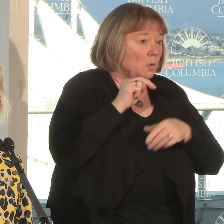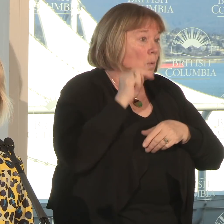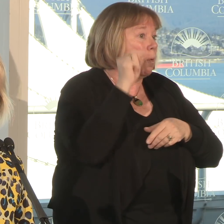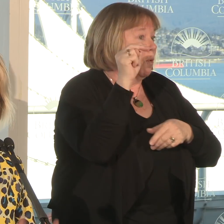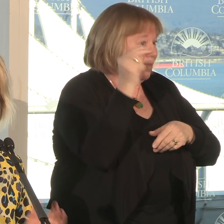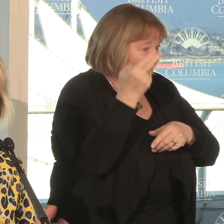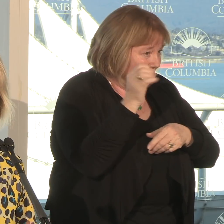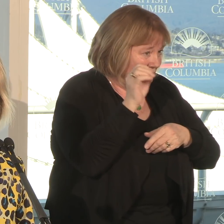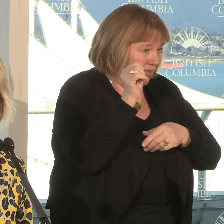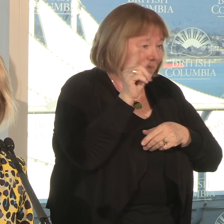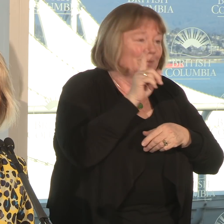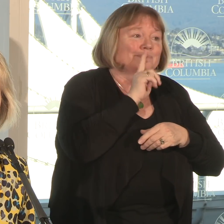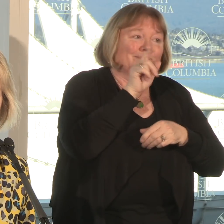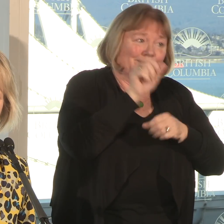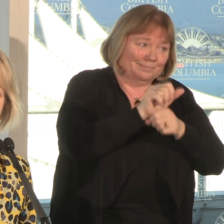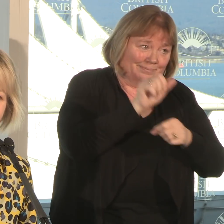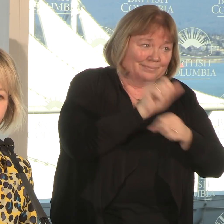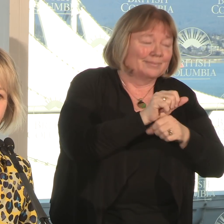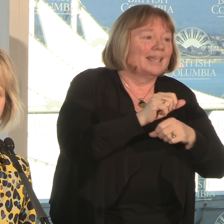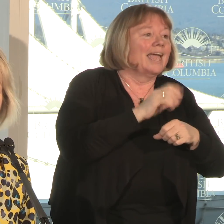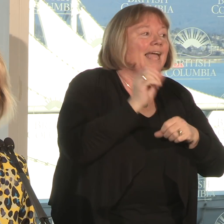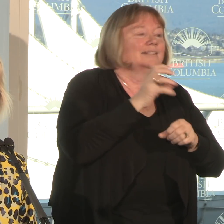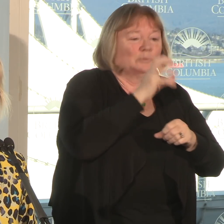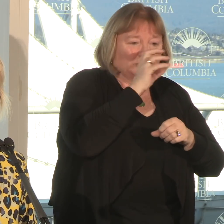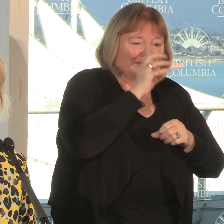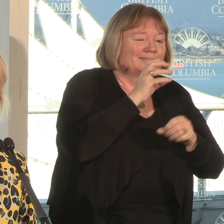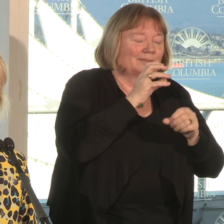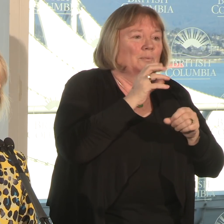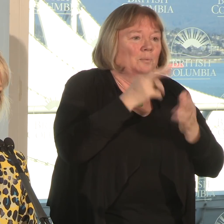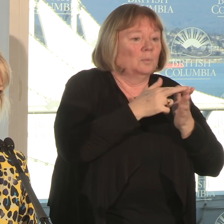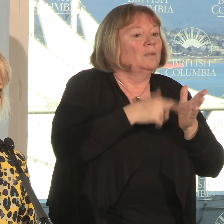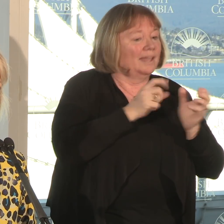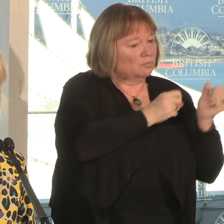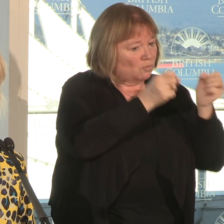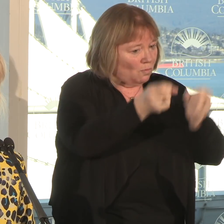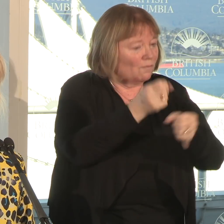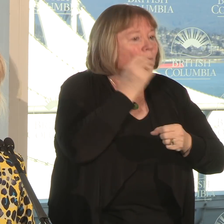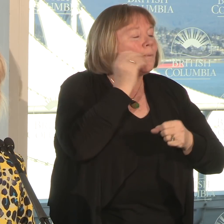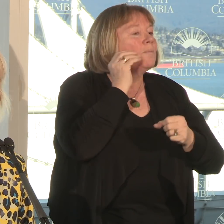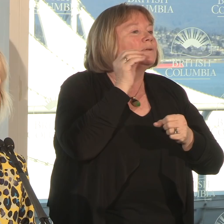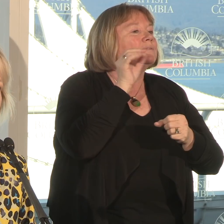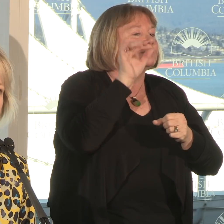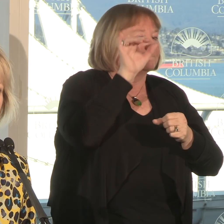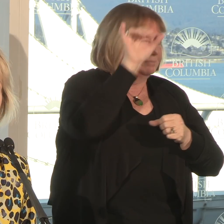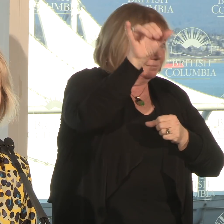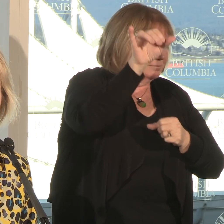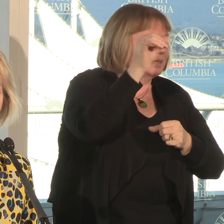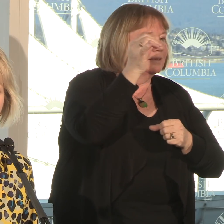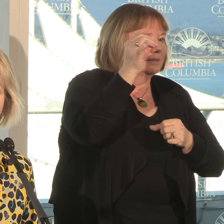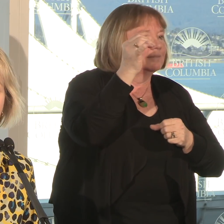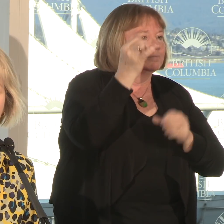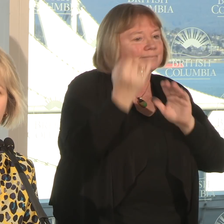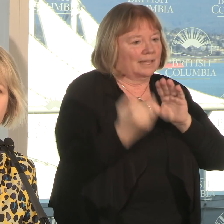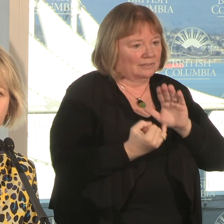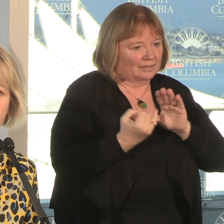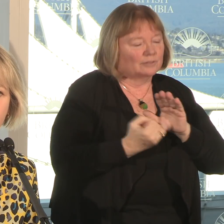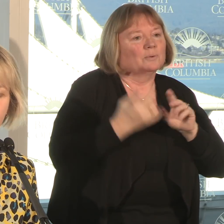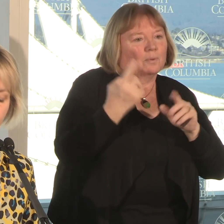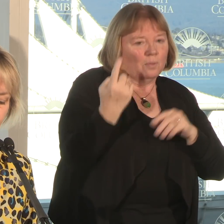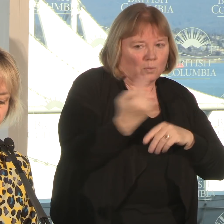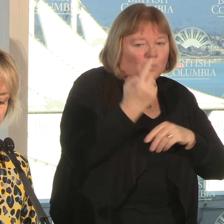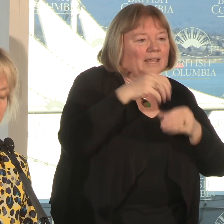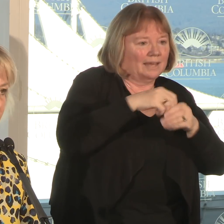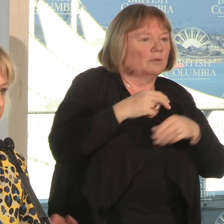and under strict protocols they drove themselves home, and so they're now in isolation at home in Northern